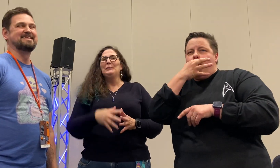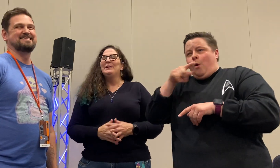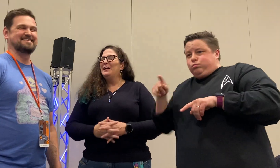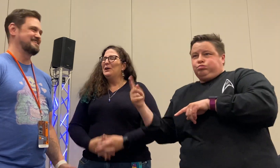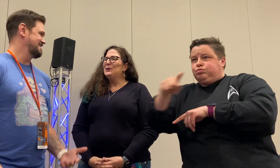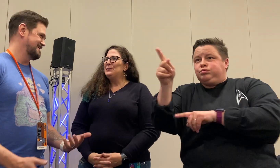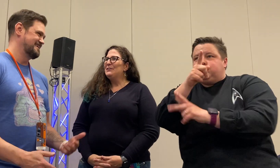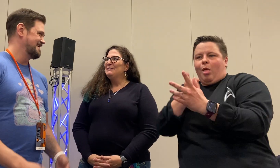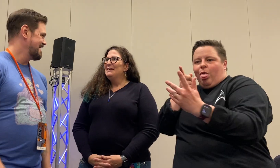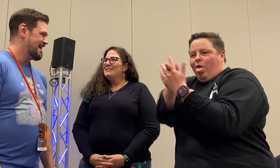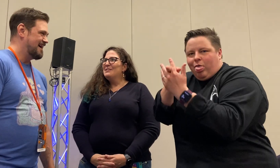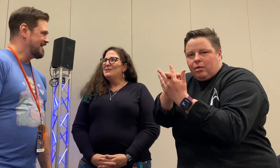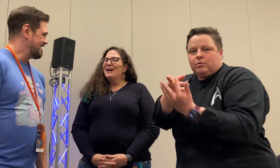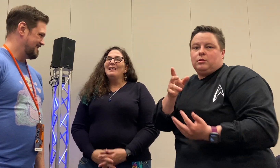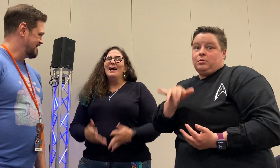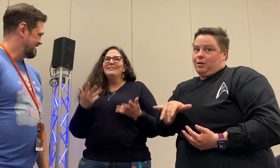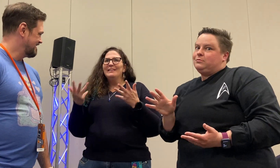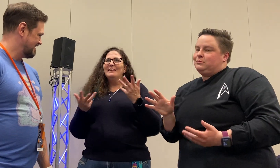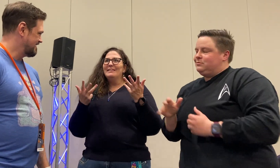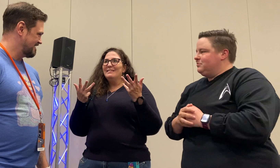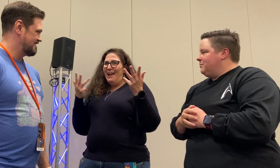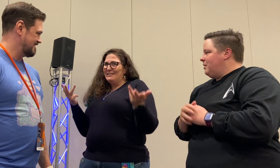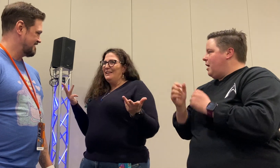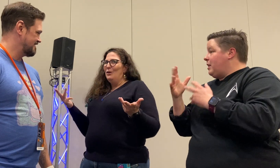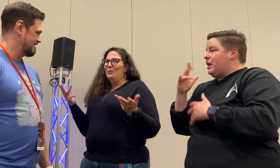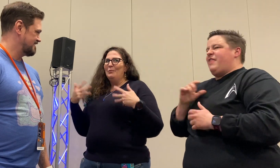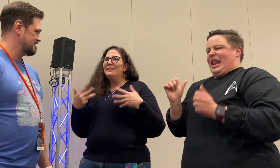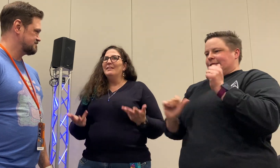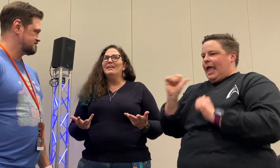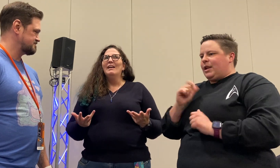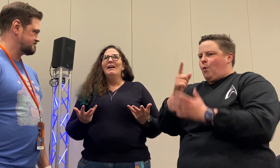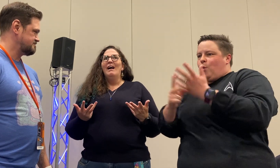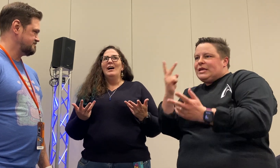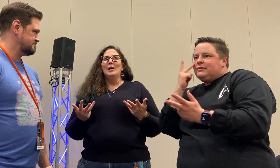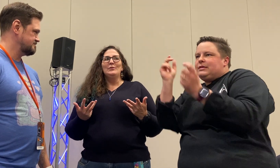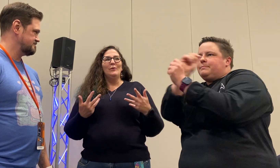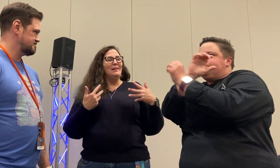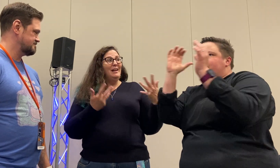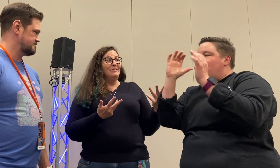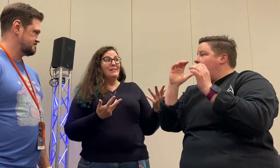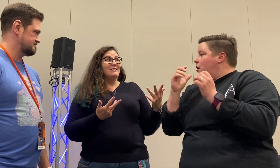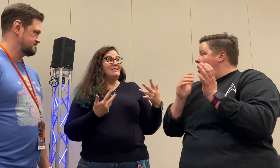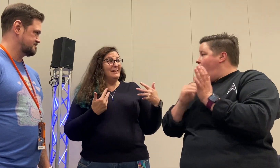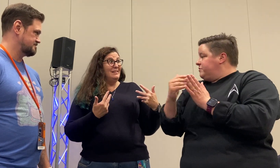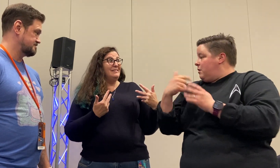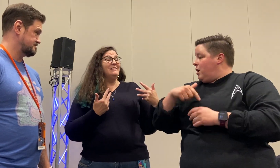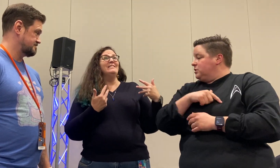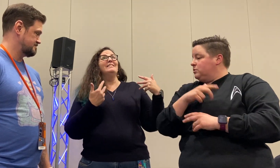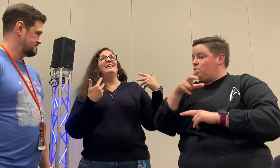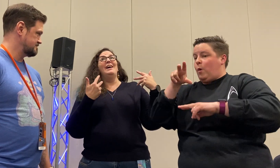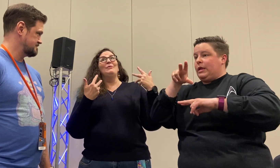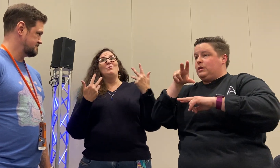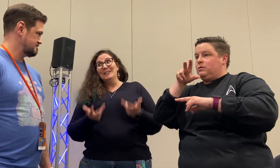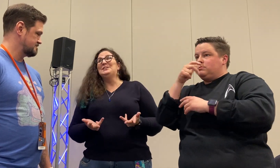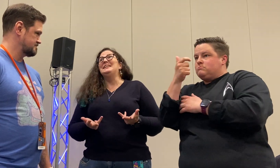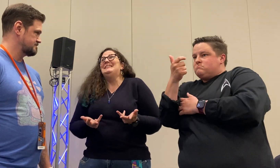where the arrow goes. So a lot of it is acting out what we see. Um, so a lot of us sit and watch these